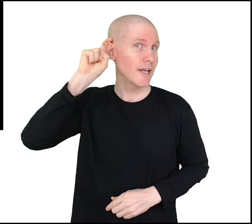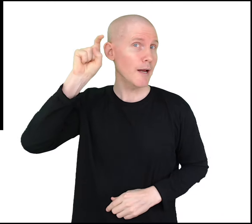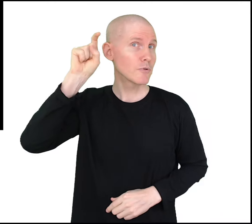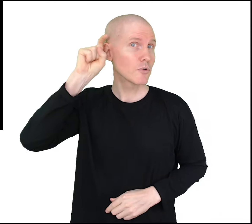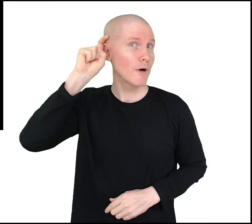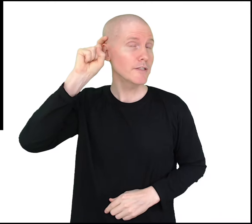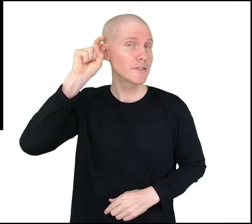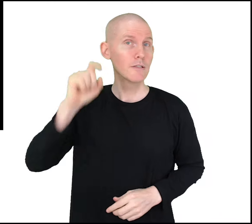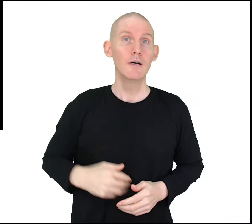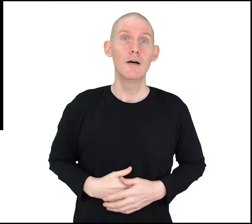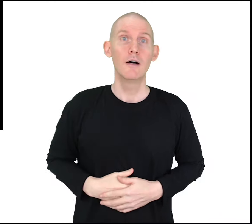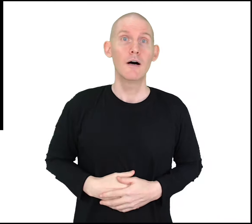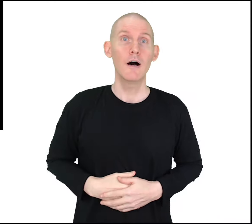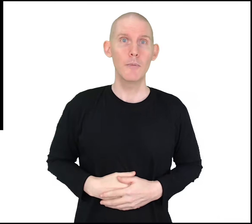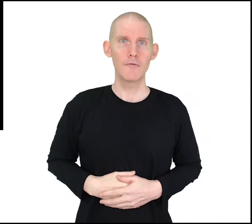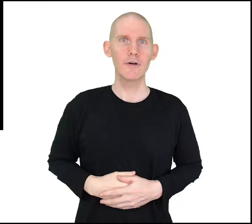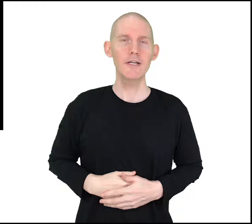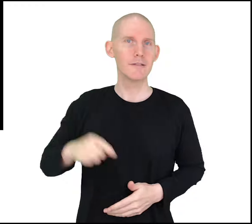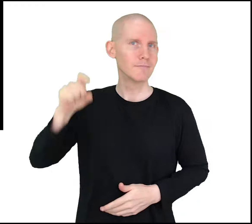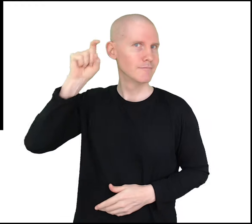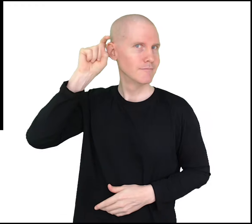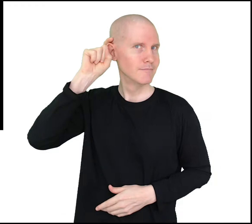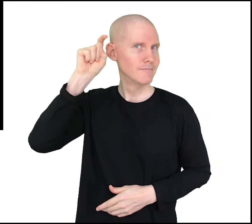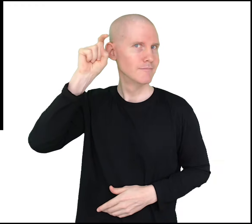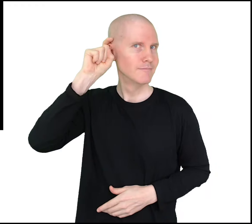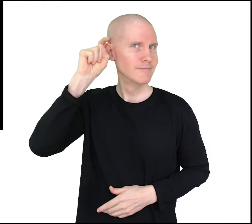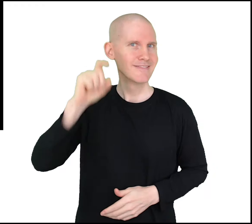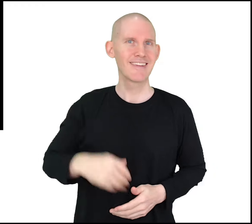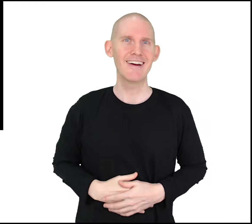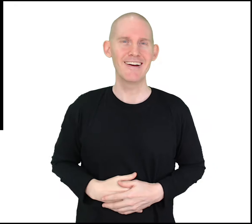tap twice above our ear.